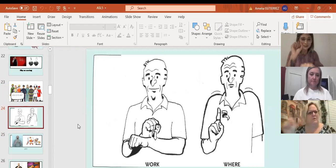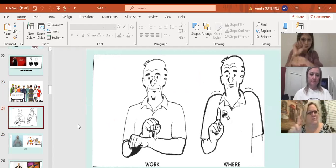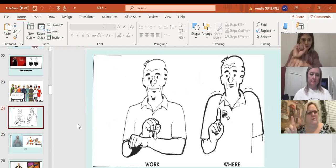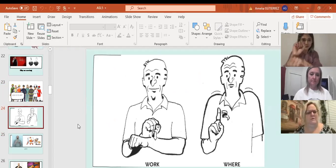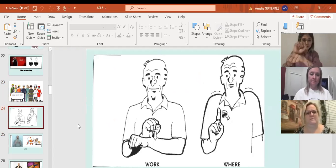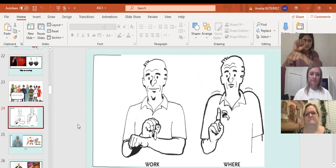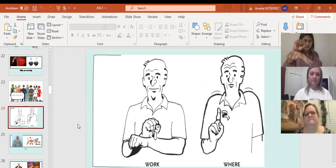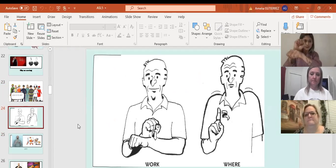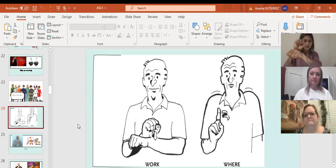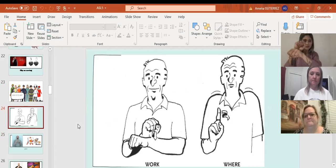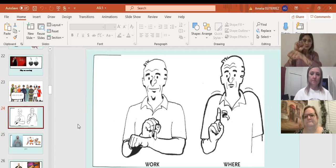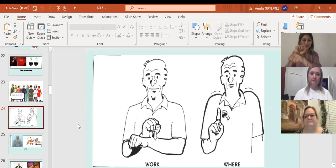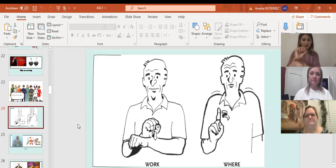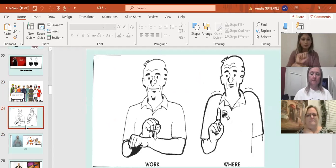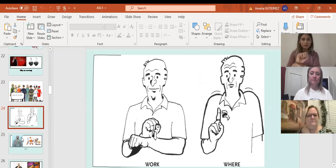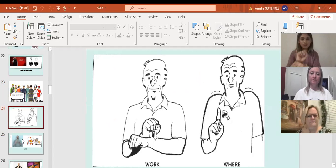Work.